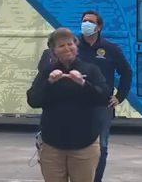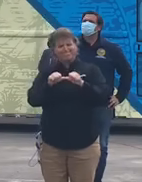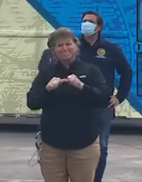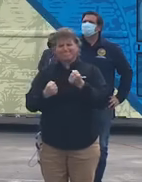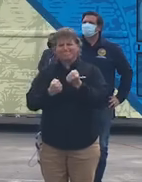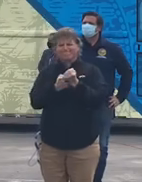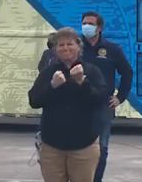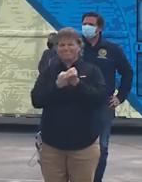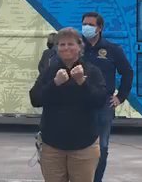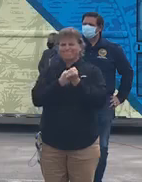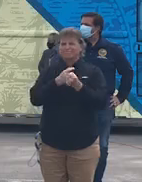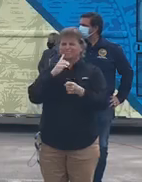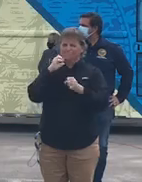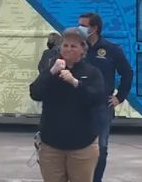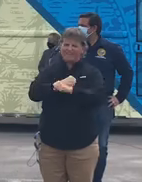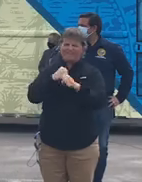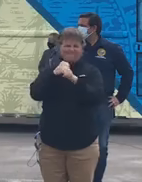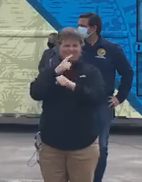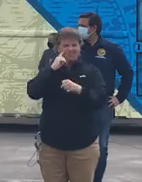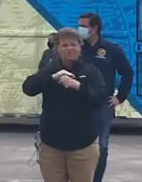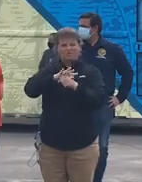battle COVID-19. Thank you all.